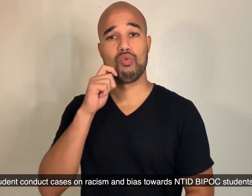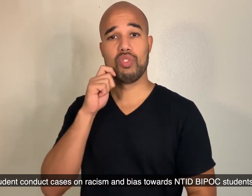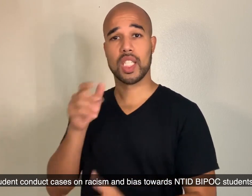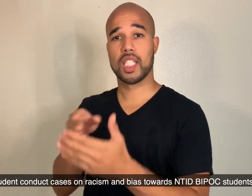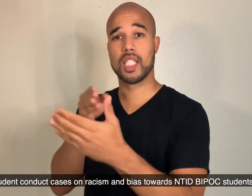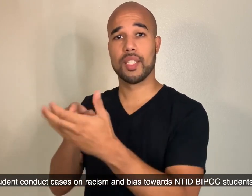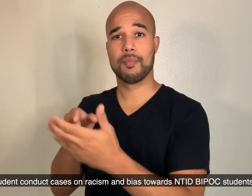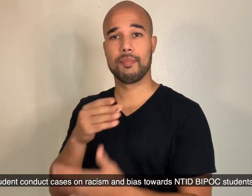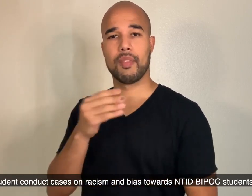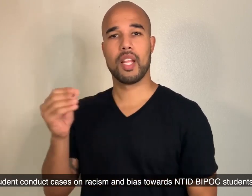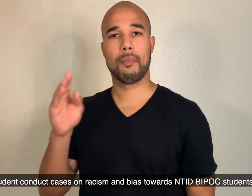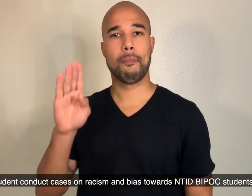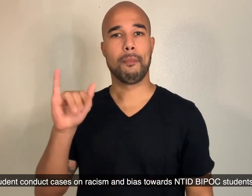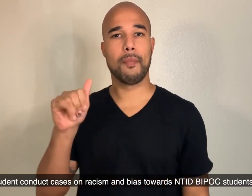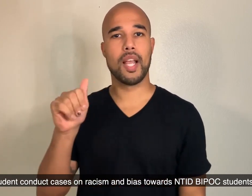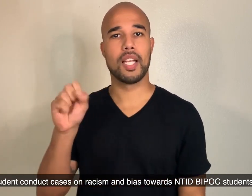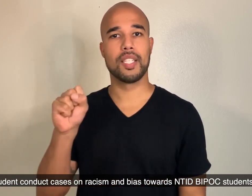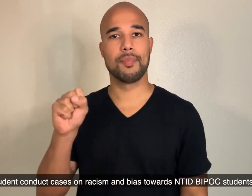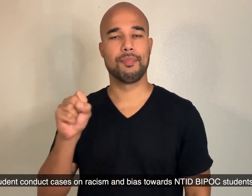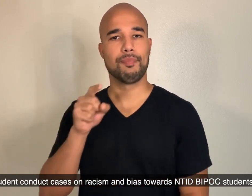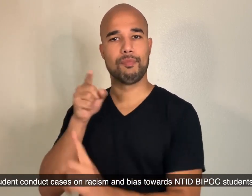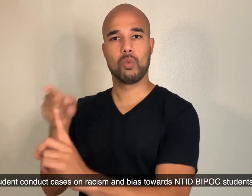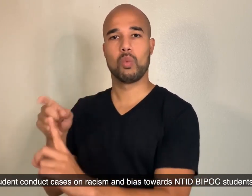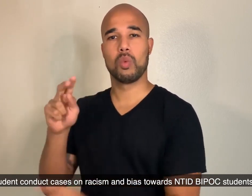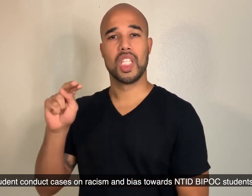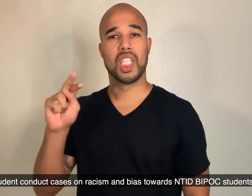bias towards NTID BIPOC students,